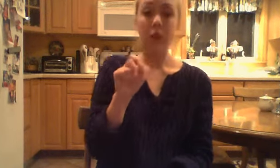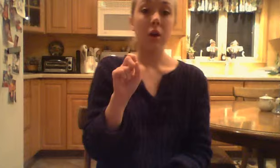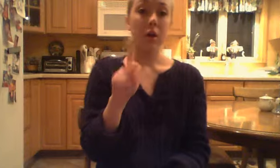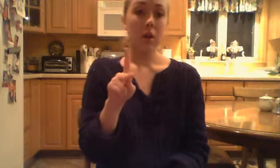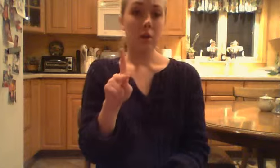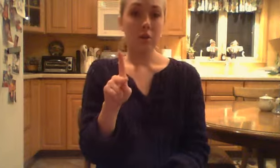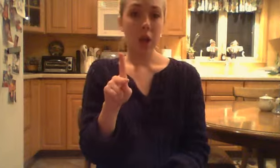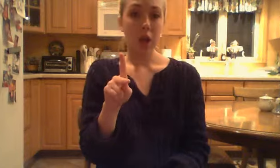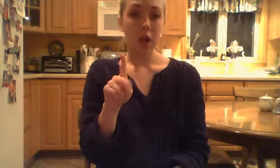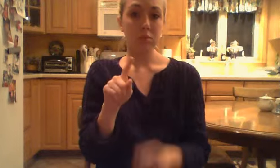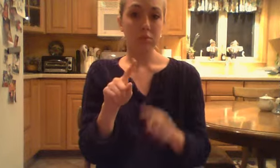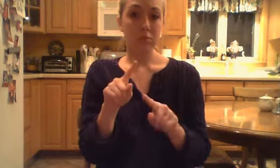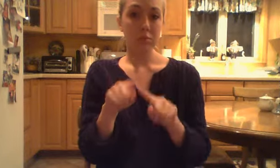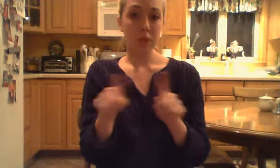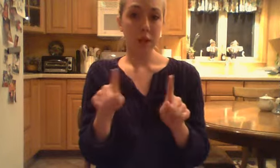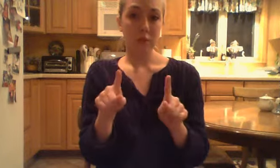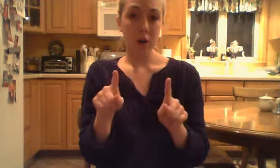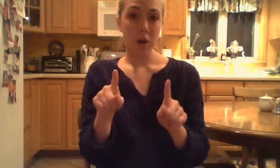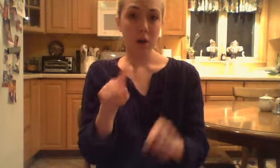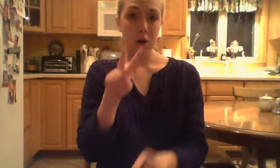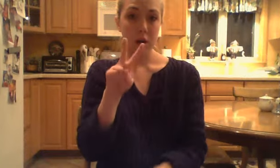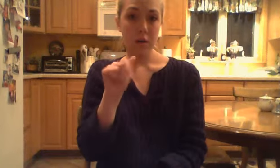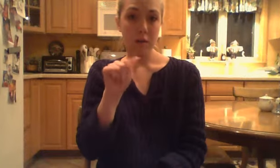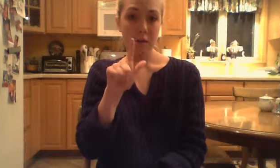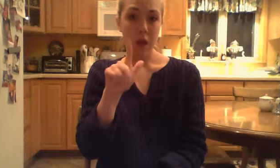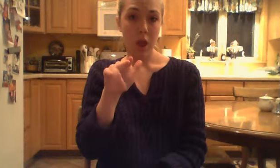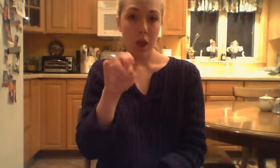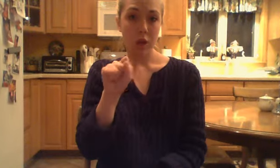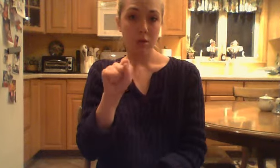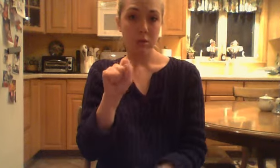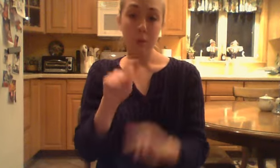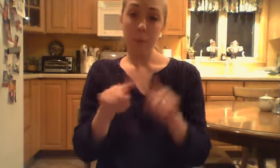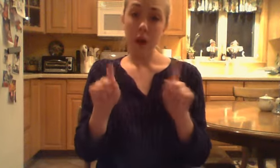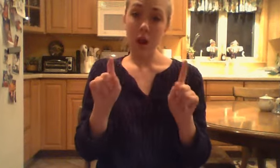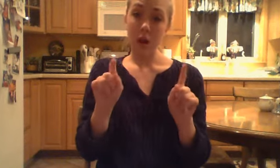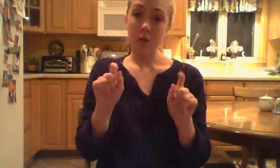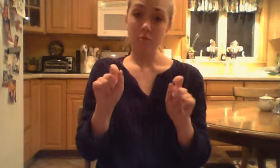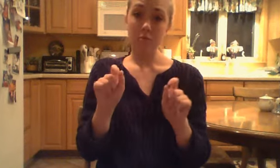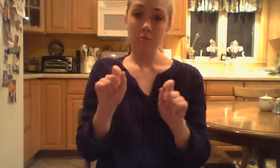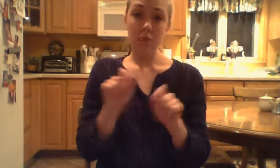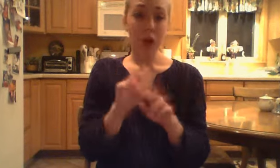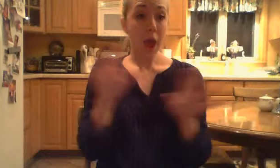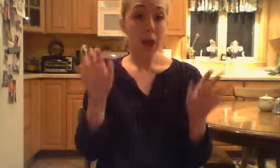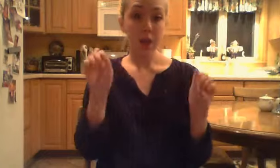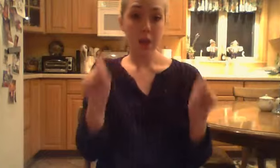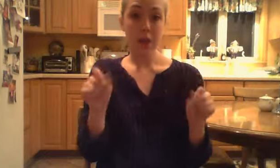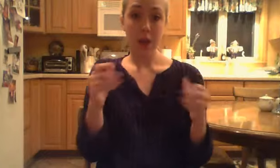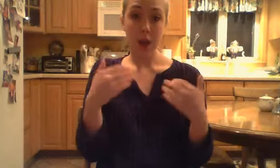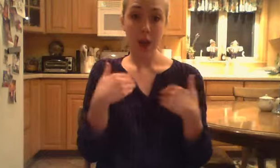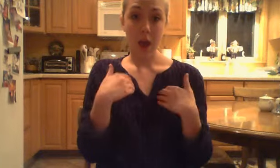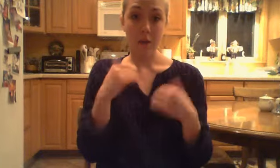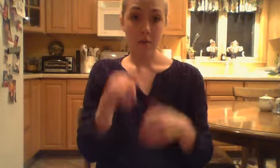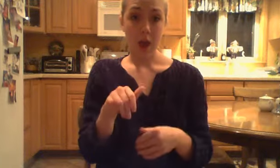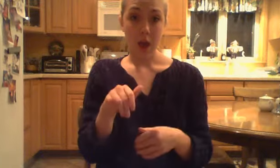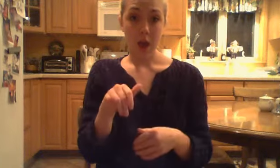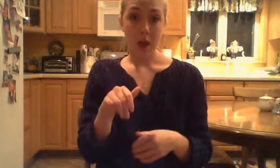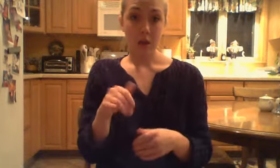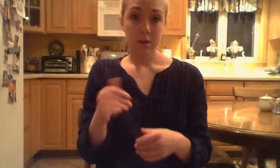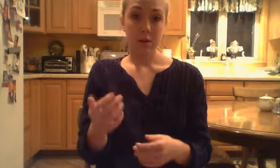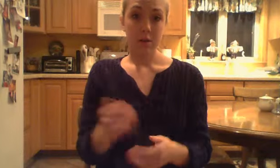values. Okay, but anything can have values and anything can have color. How do you know this is a flower? Matt? The shape